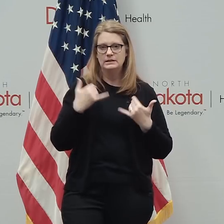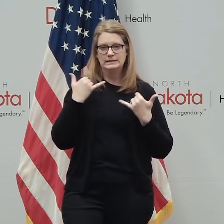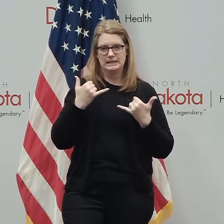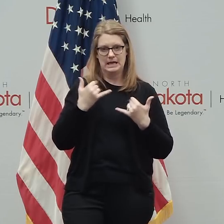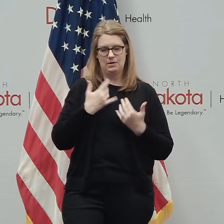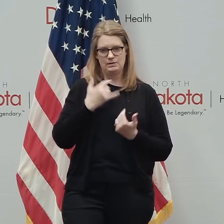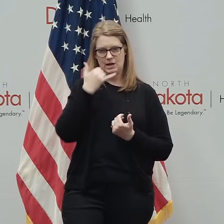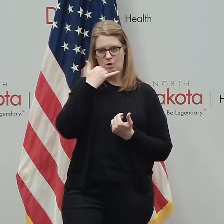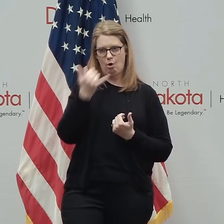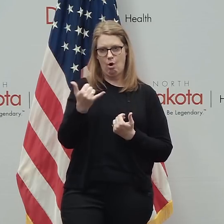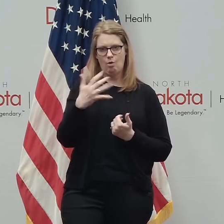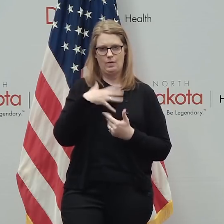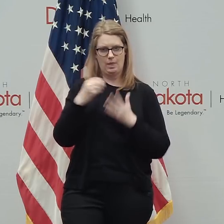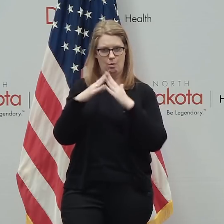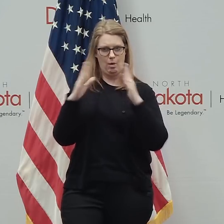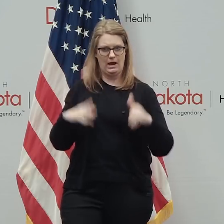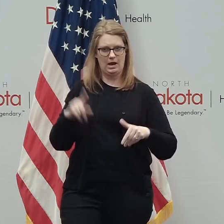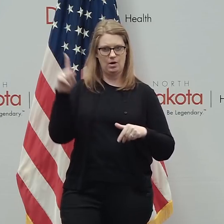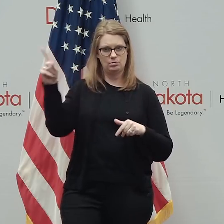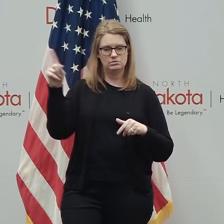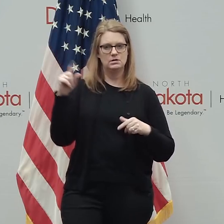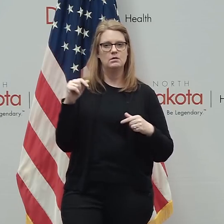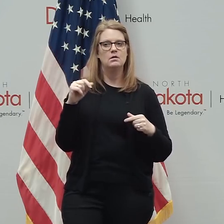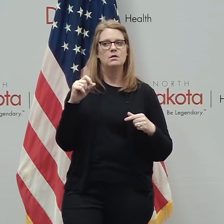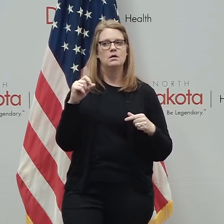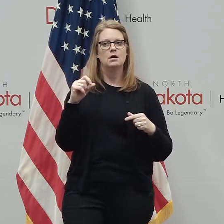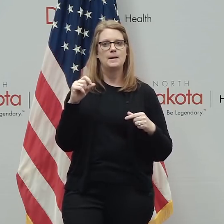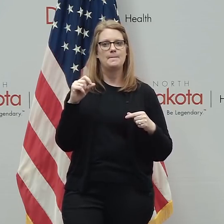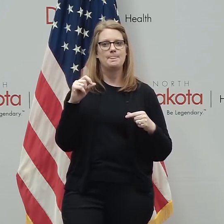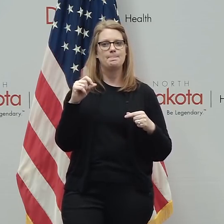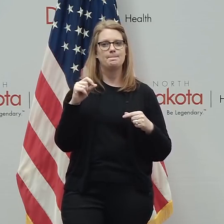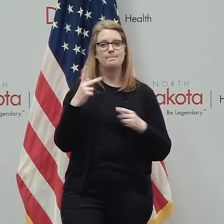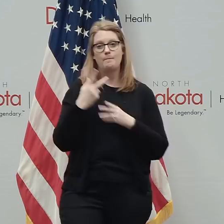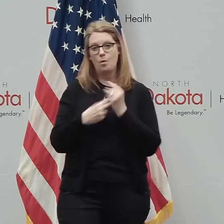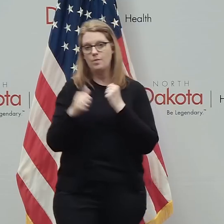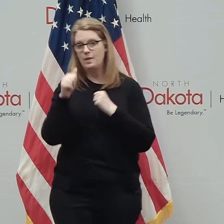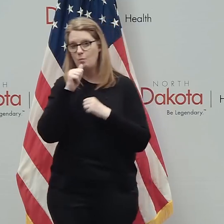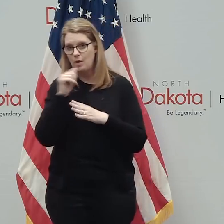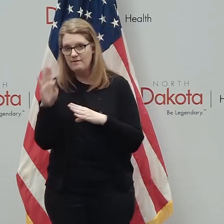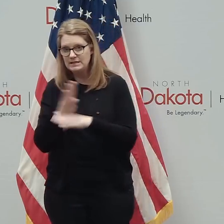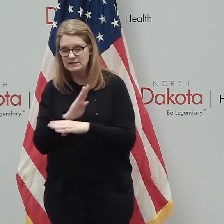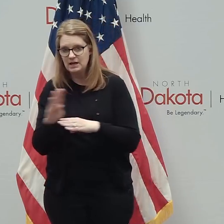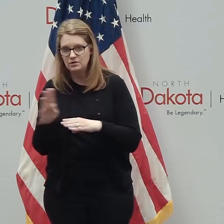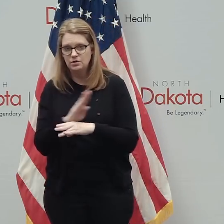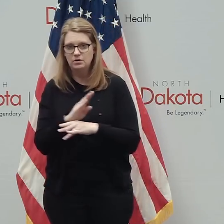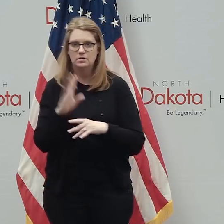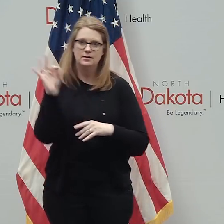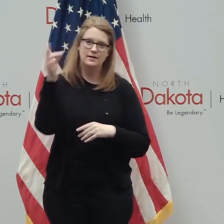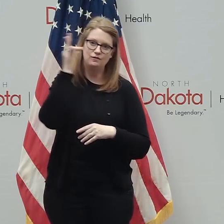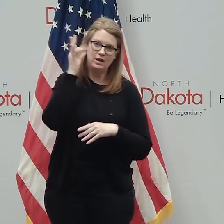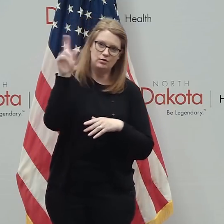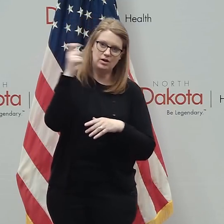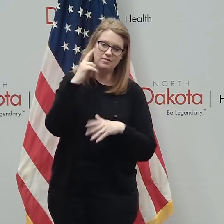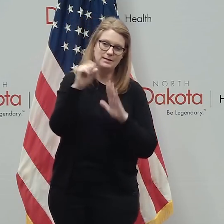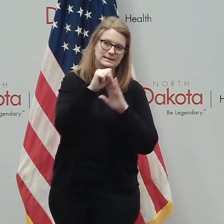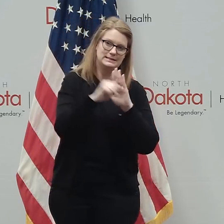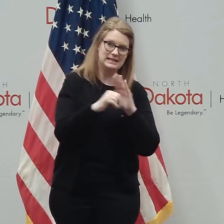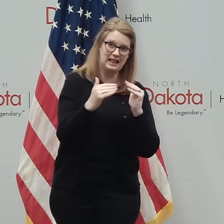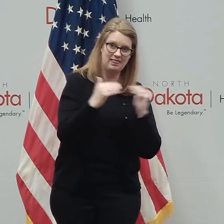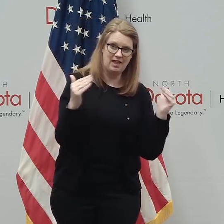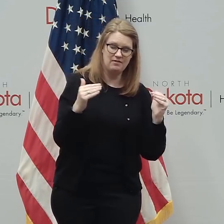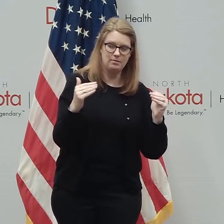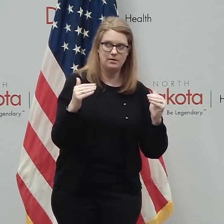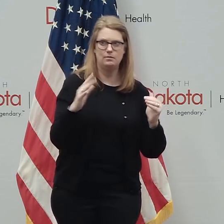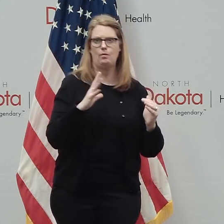the White House, what's happened through both the private sector, federal government, state levels, nothing short